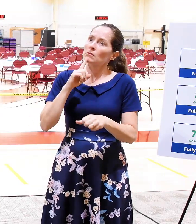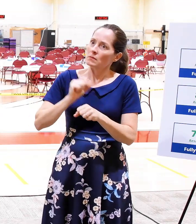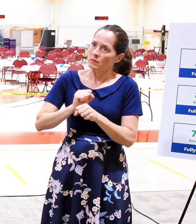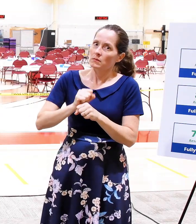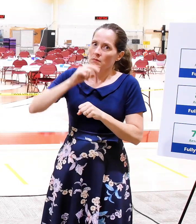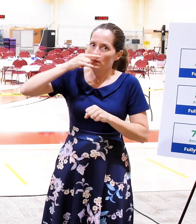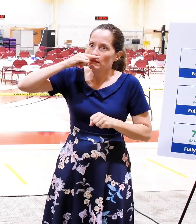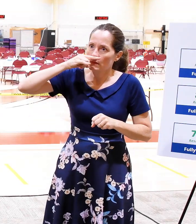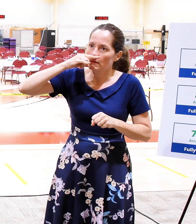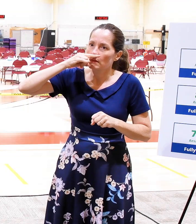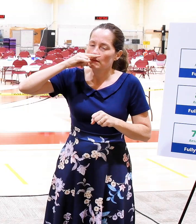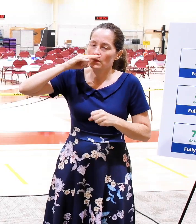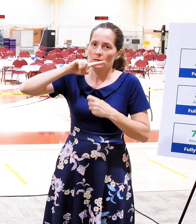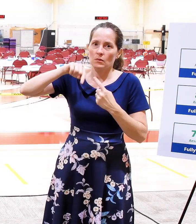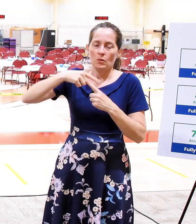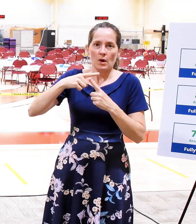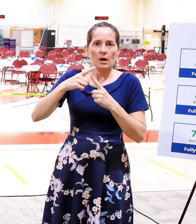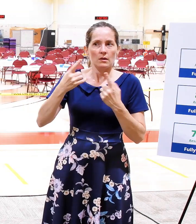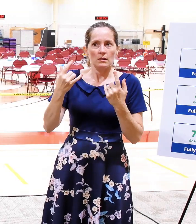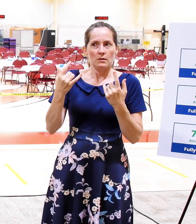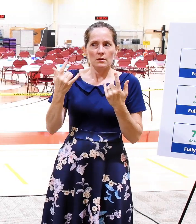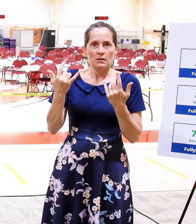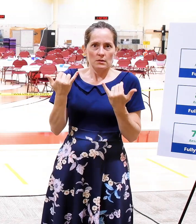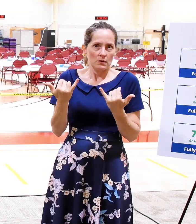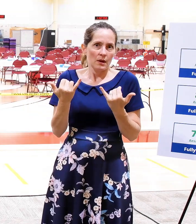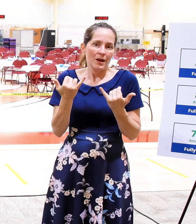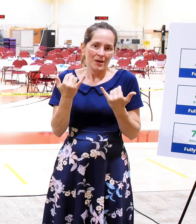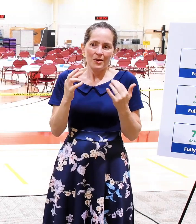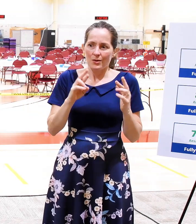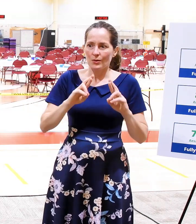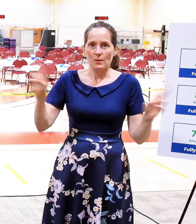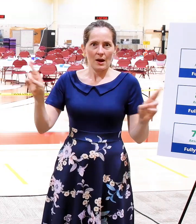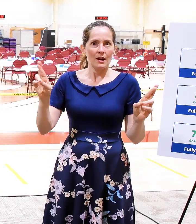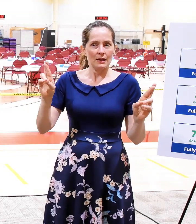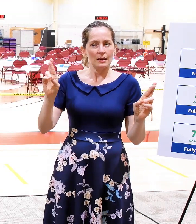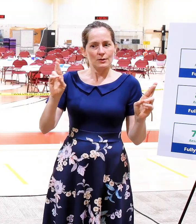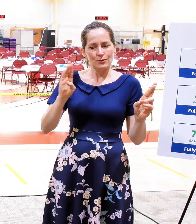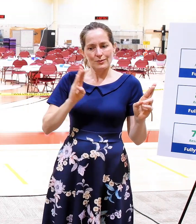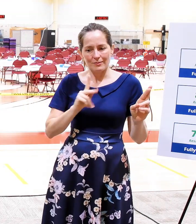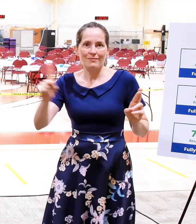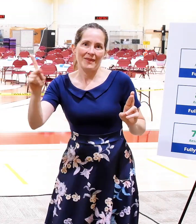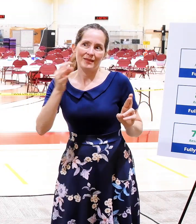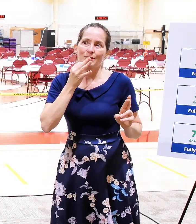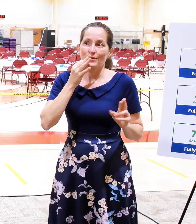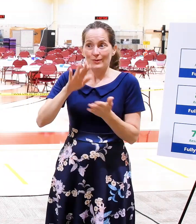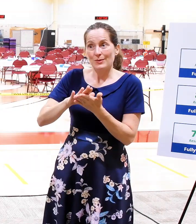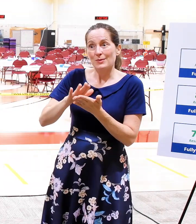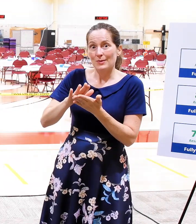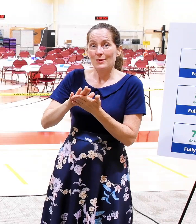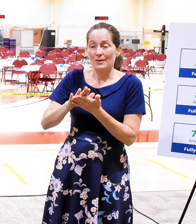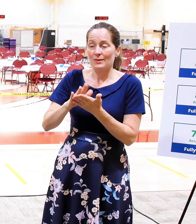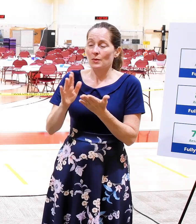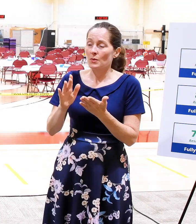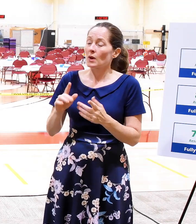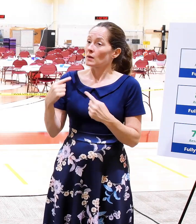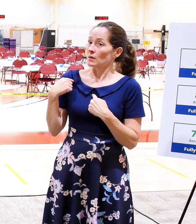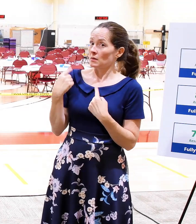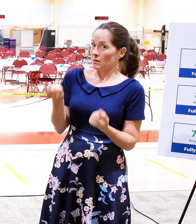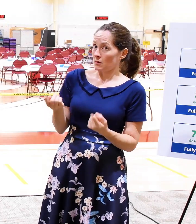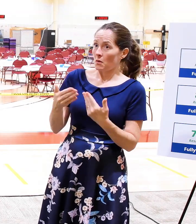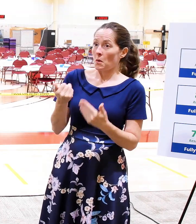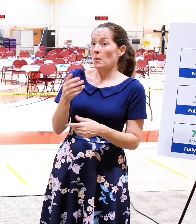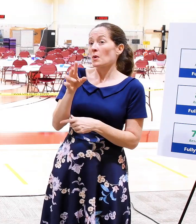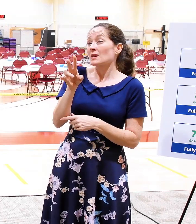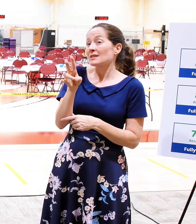back into school buildings this fall. To date, nearly 79% of our